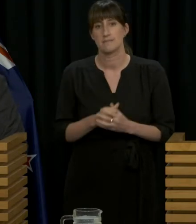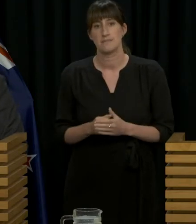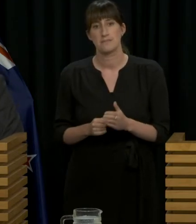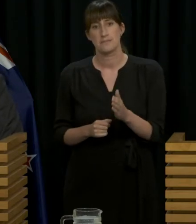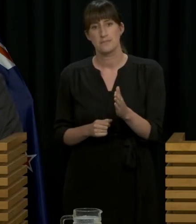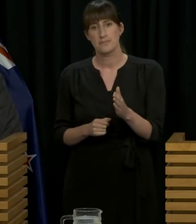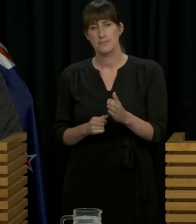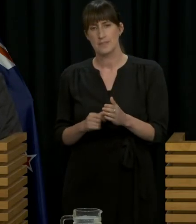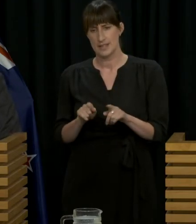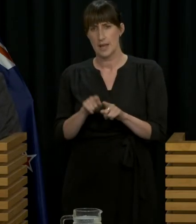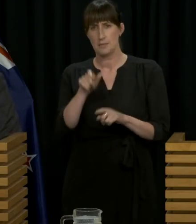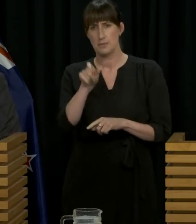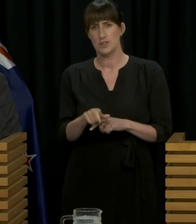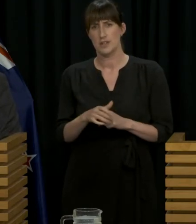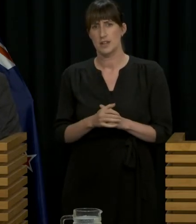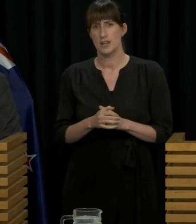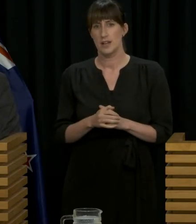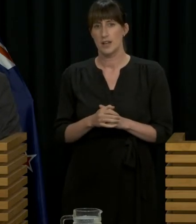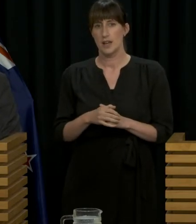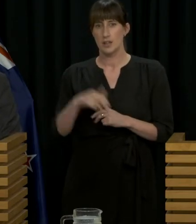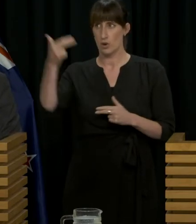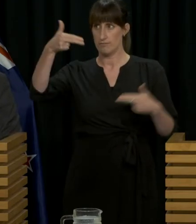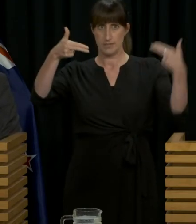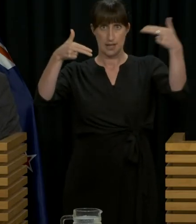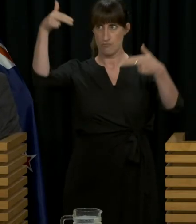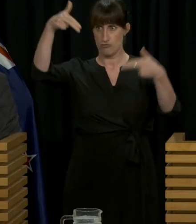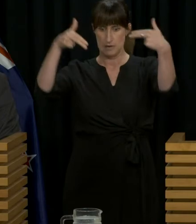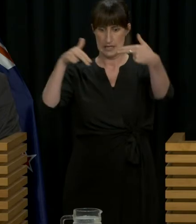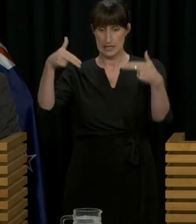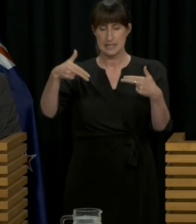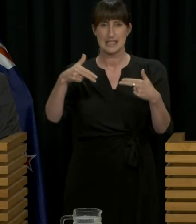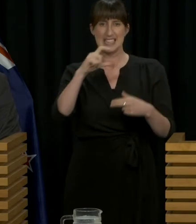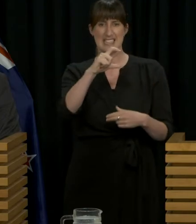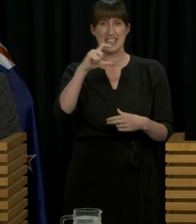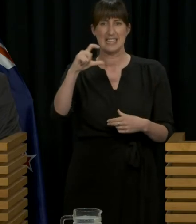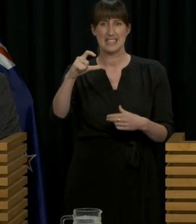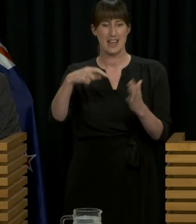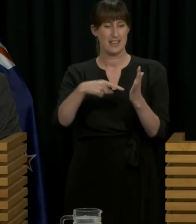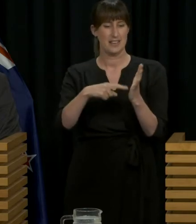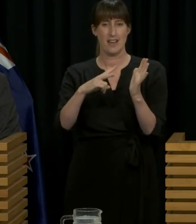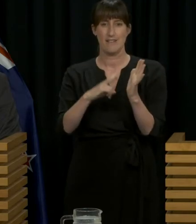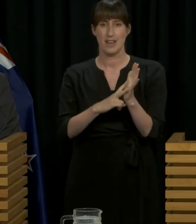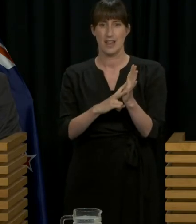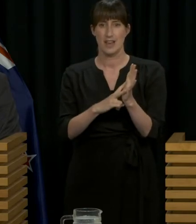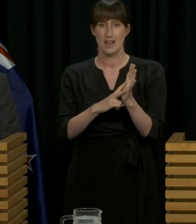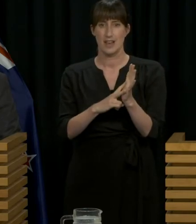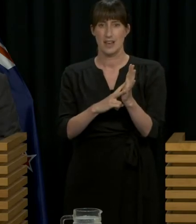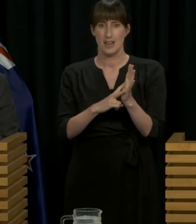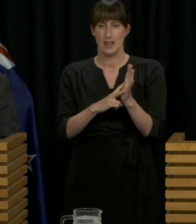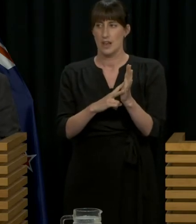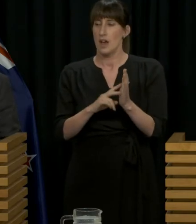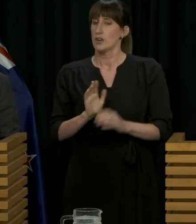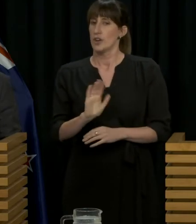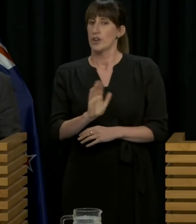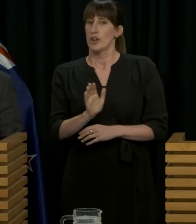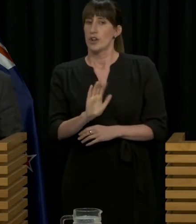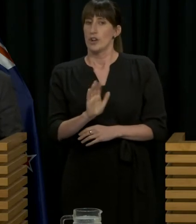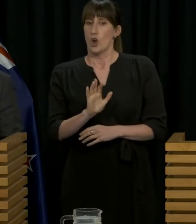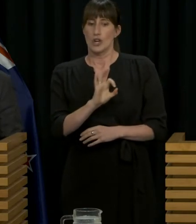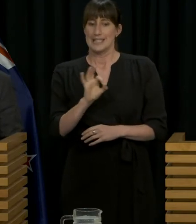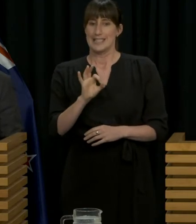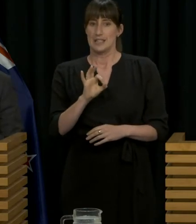point in the CCTV footage where it seems all three groups of people... So that's not from CCTV, that's